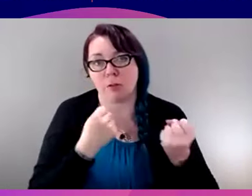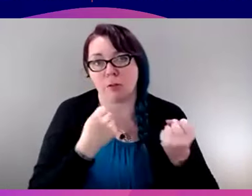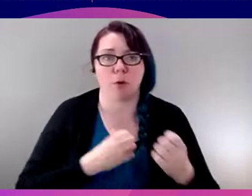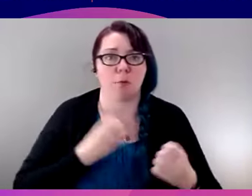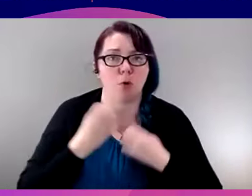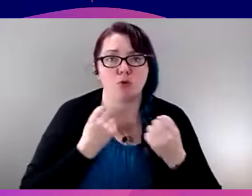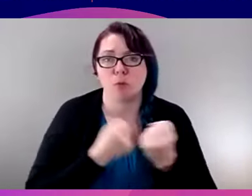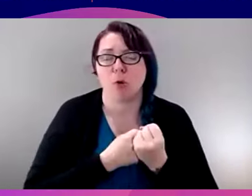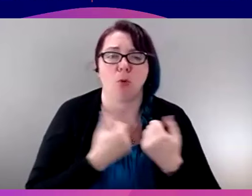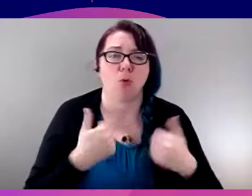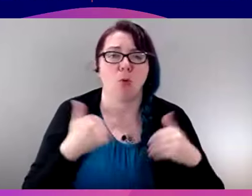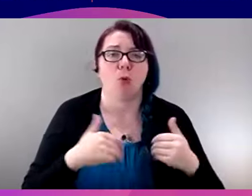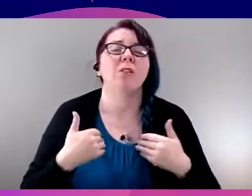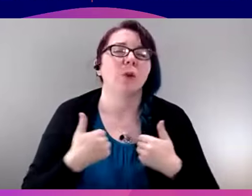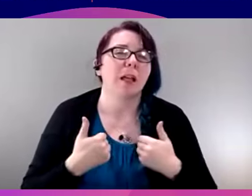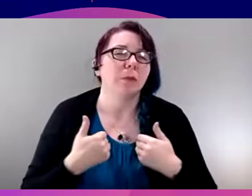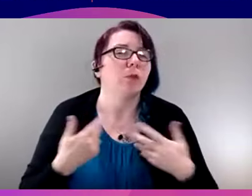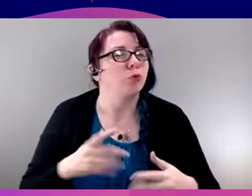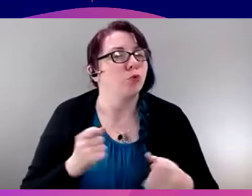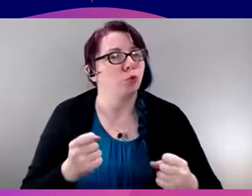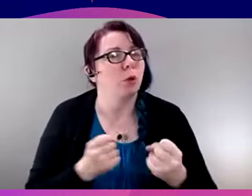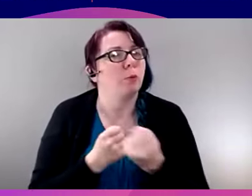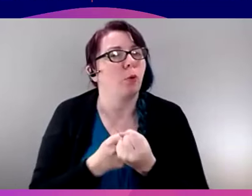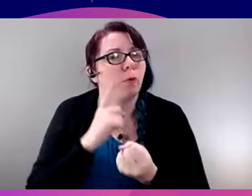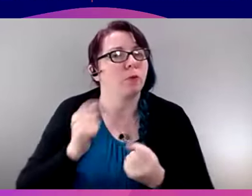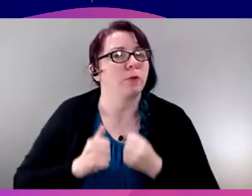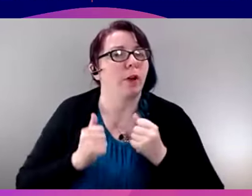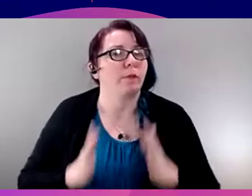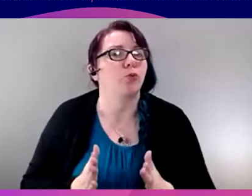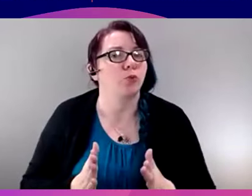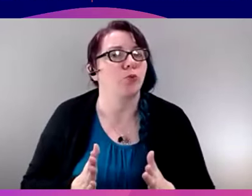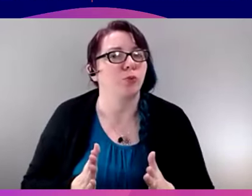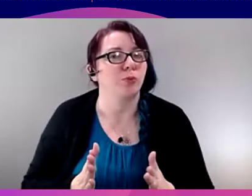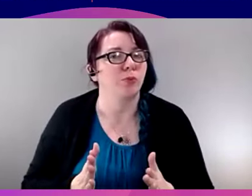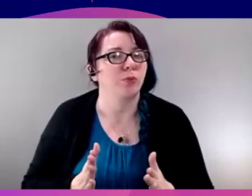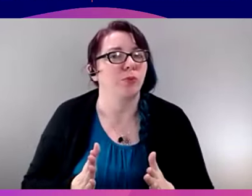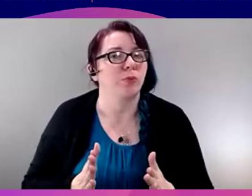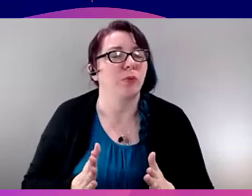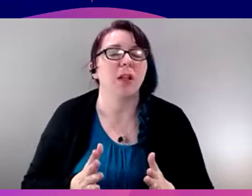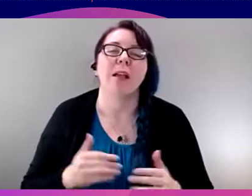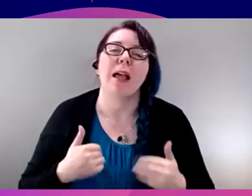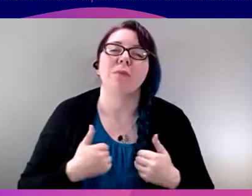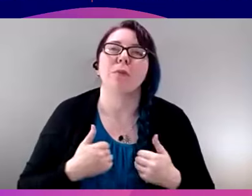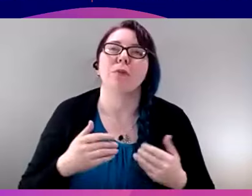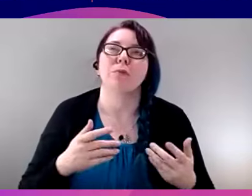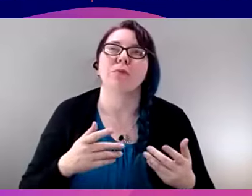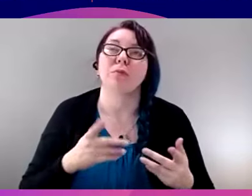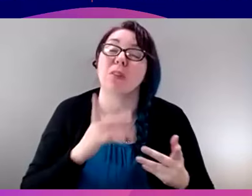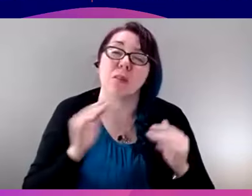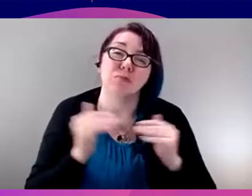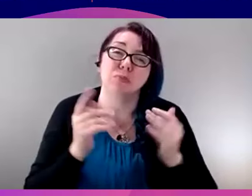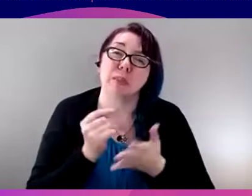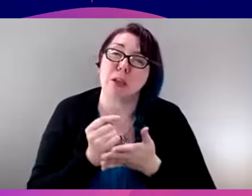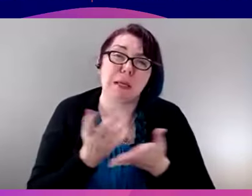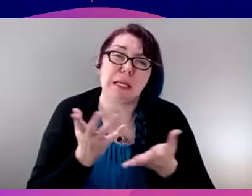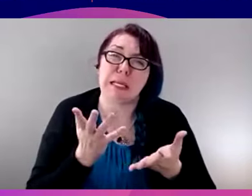in supporting survivors. They're very healing, very therapeutic. They're our family.